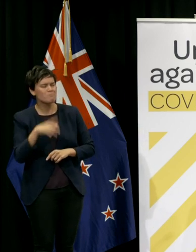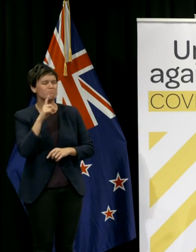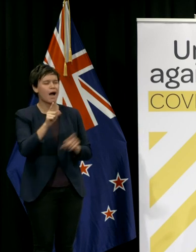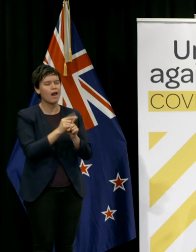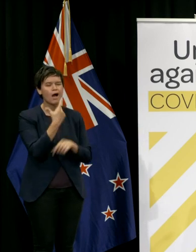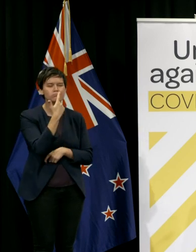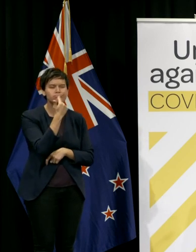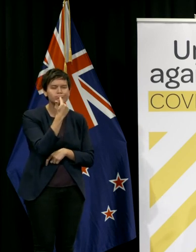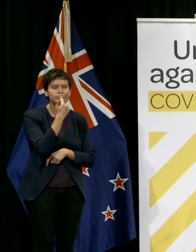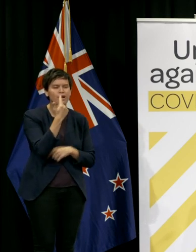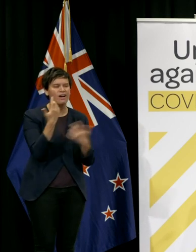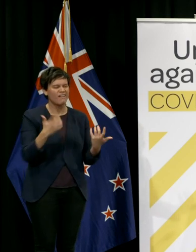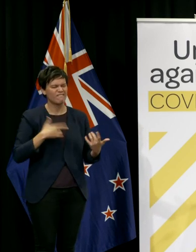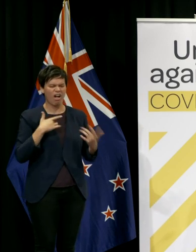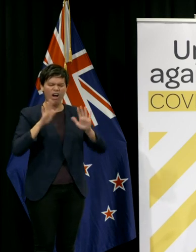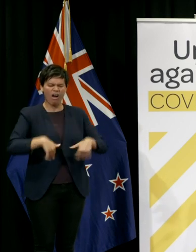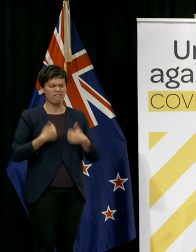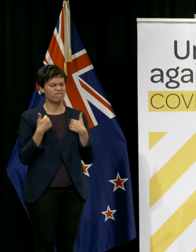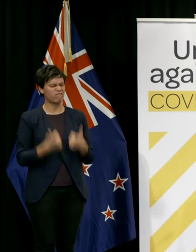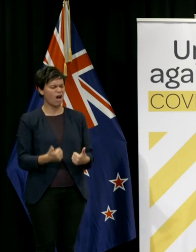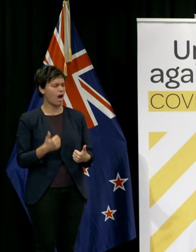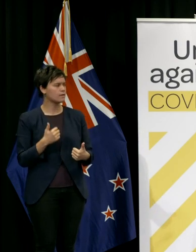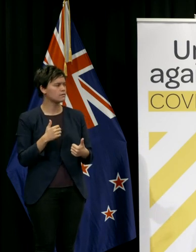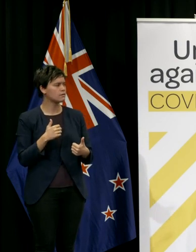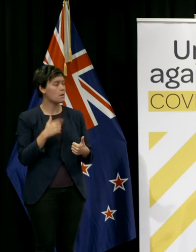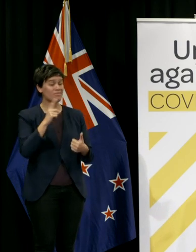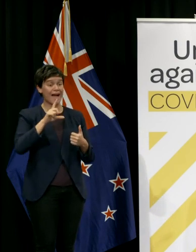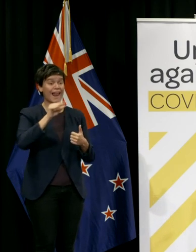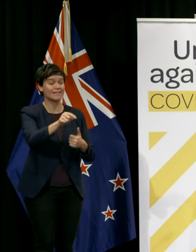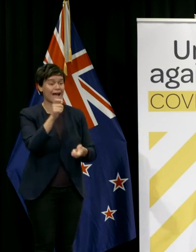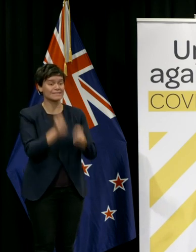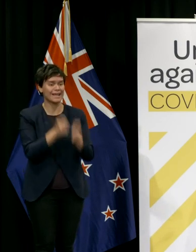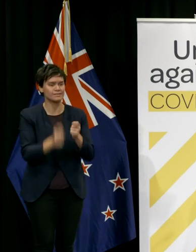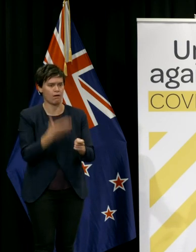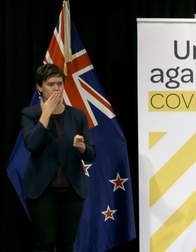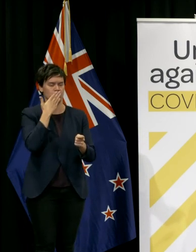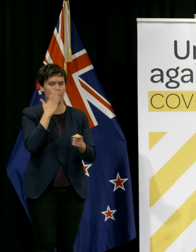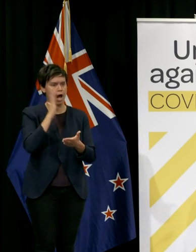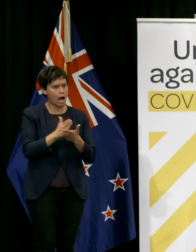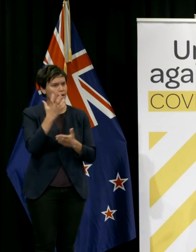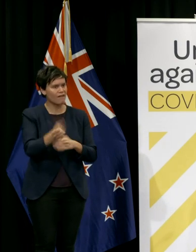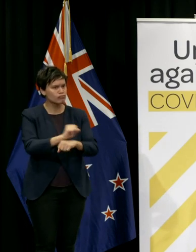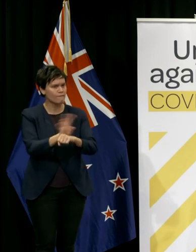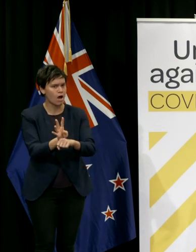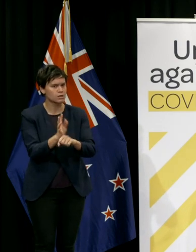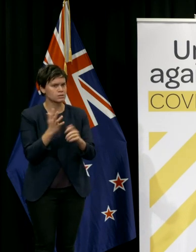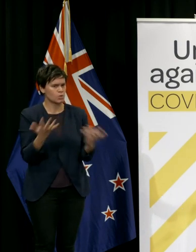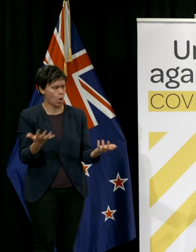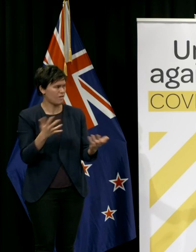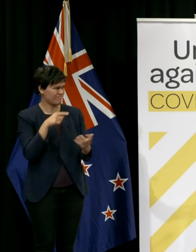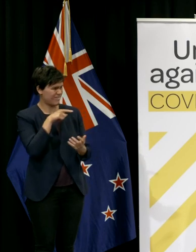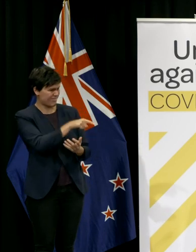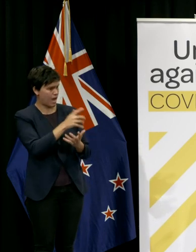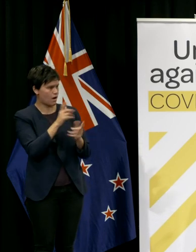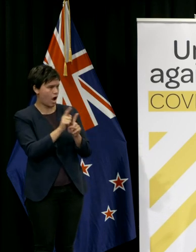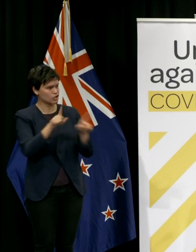and ending up testing positive. Does that make it hard for authorities? Well, of course, there's always the challenge that there is a whole range of symptoms that different